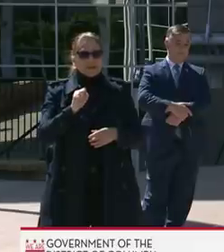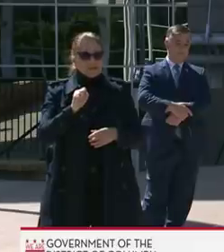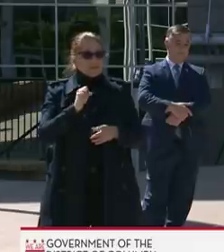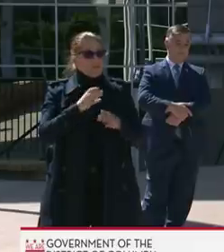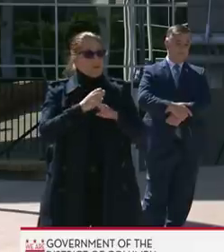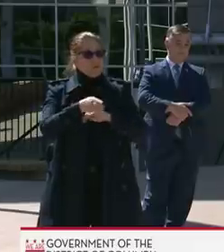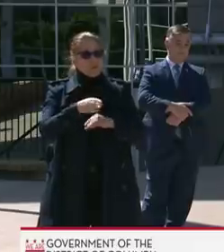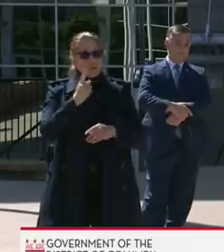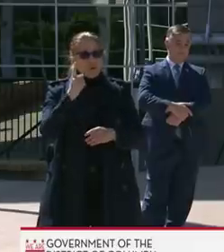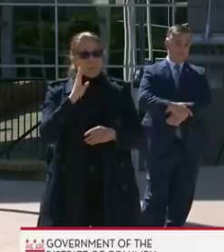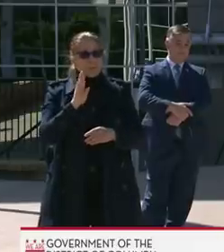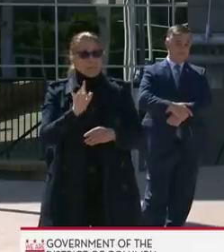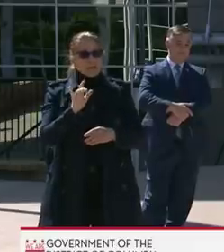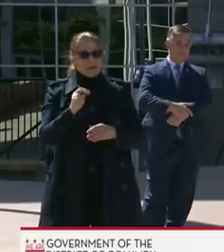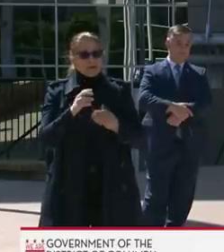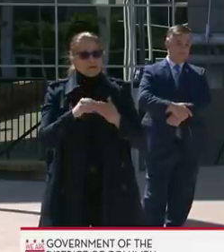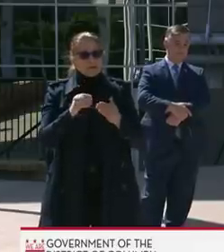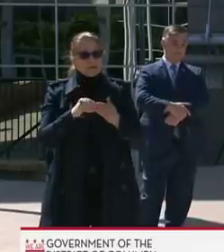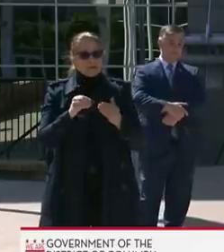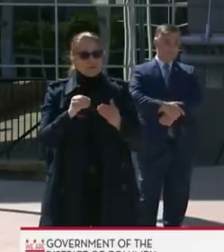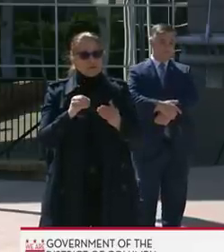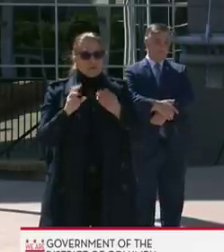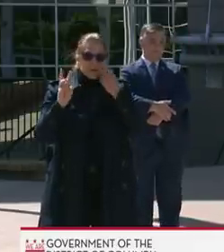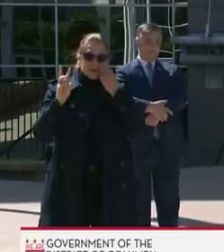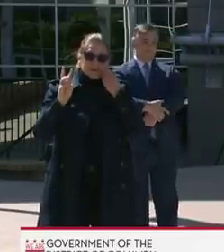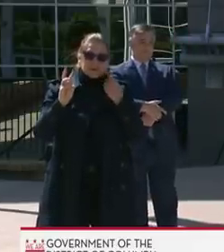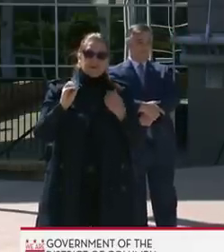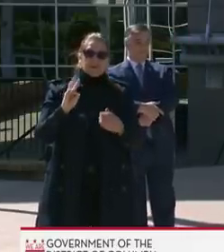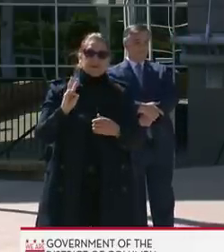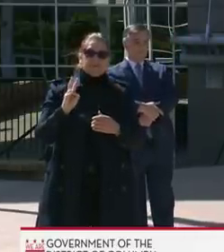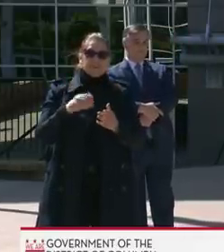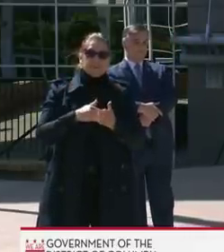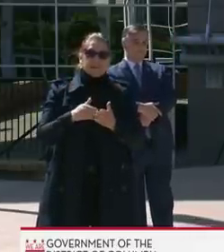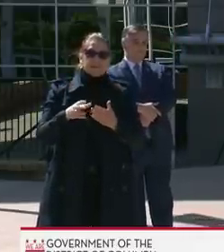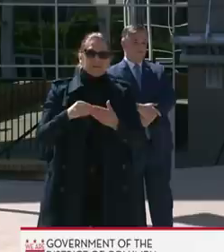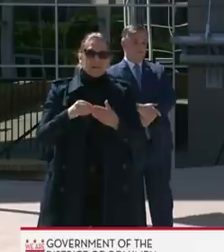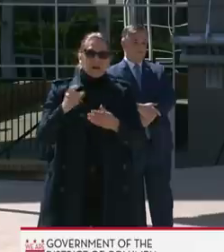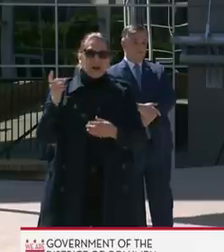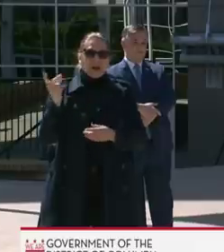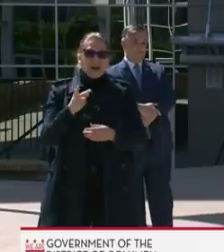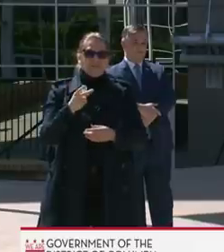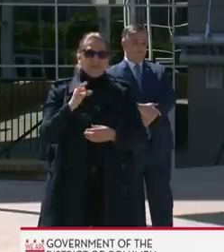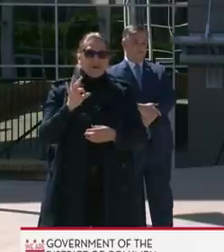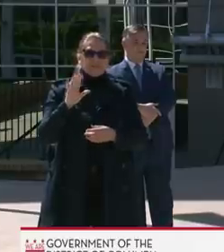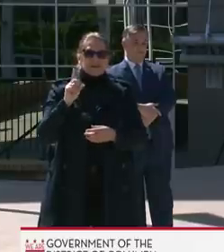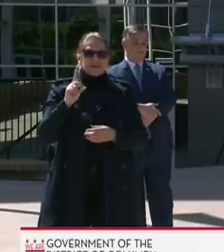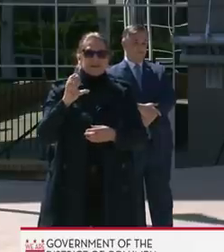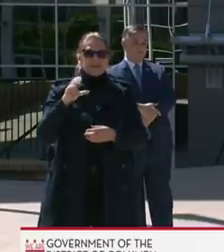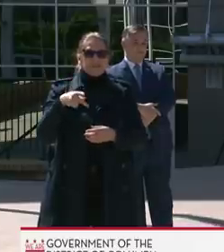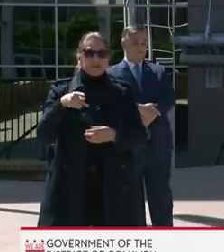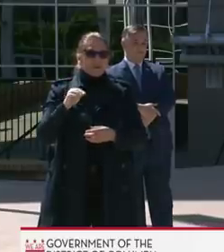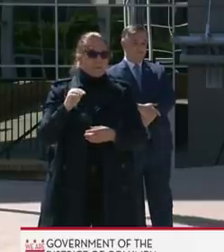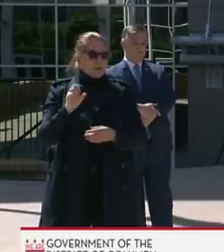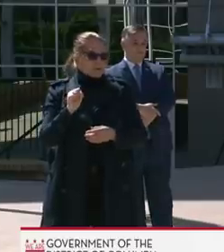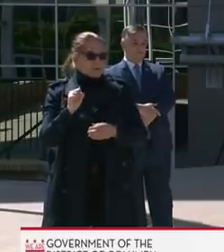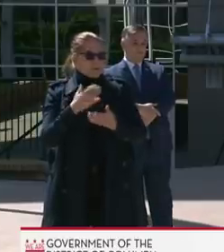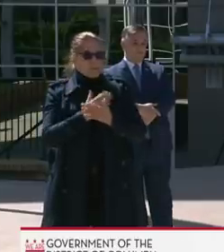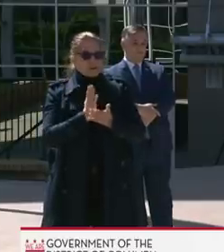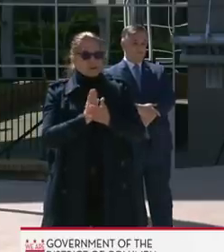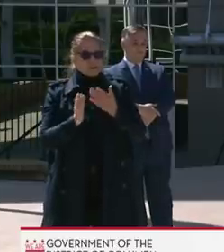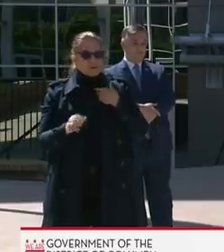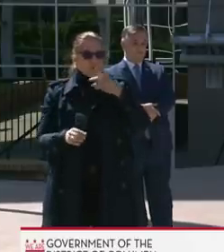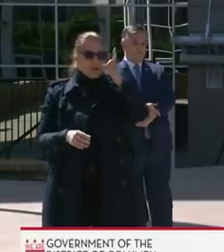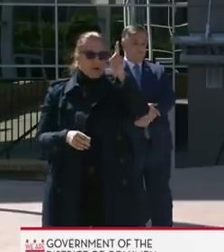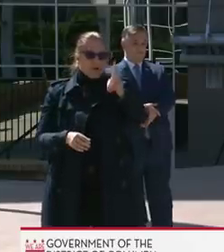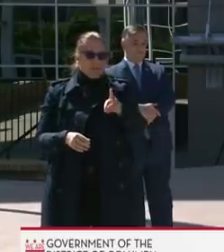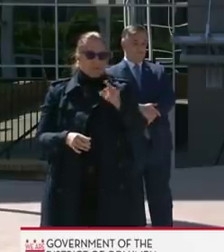almost half or a little over half of the DCPS budget. We looked at some of the labor agreements,